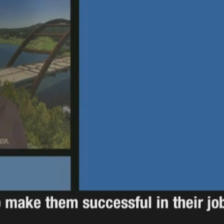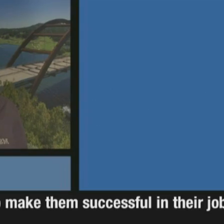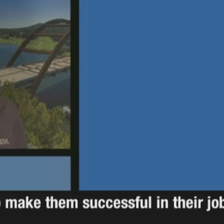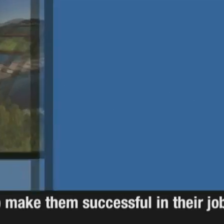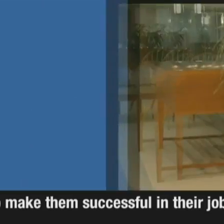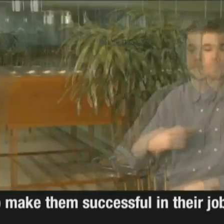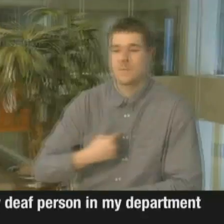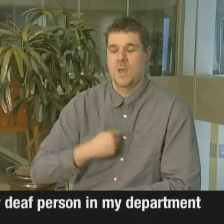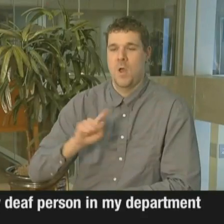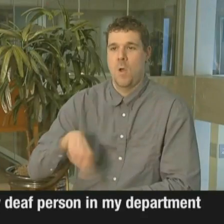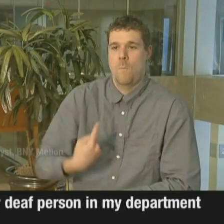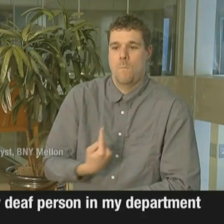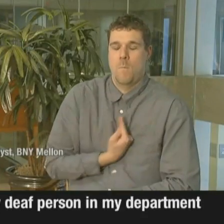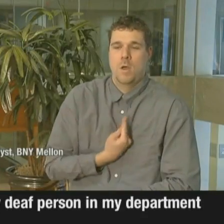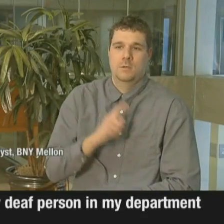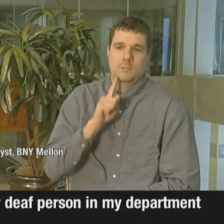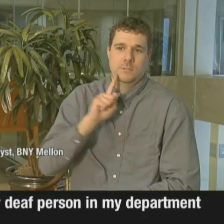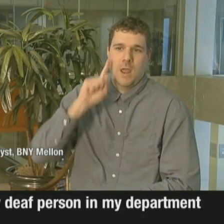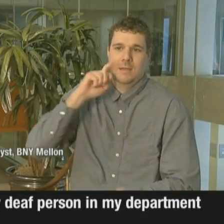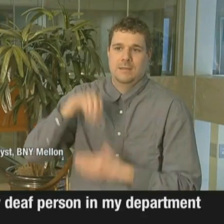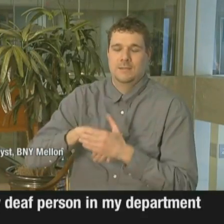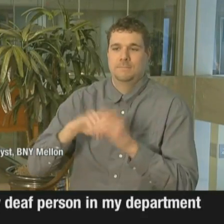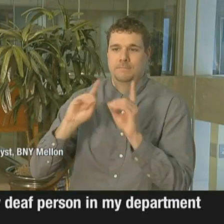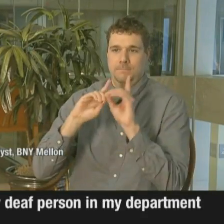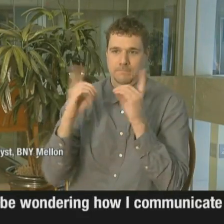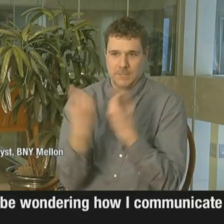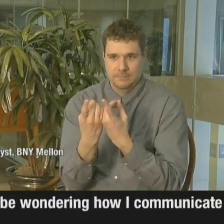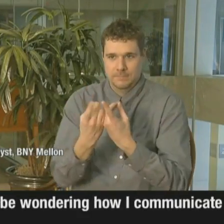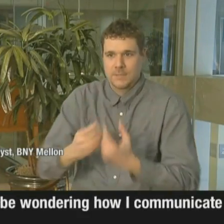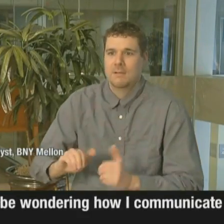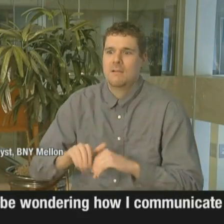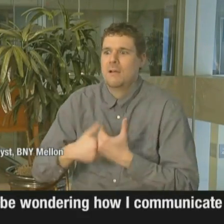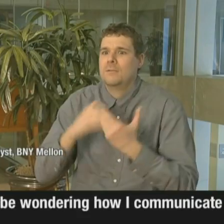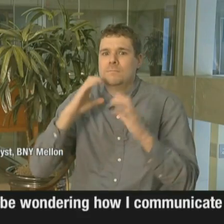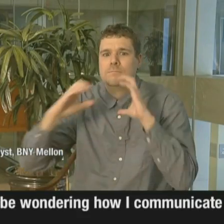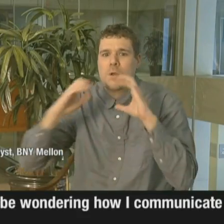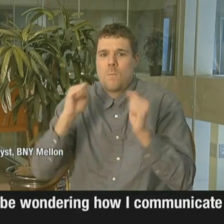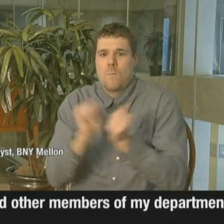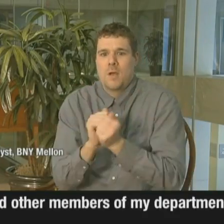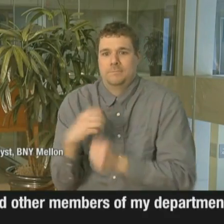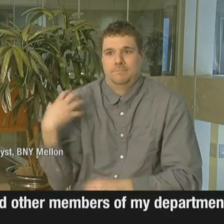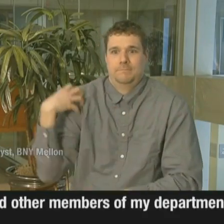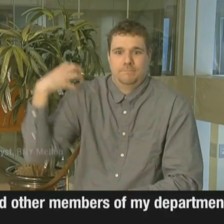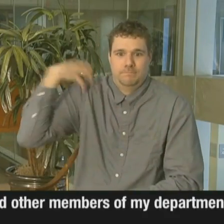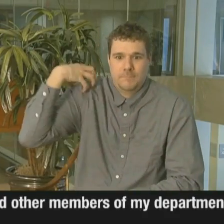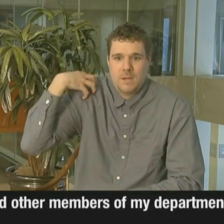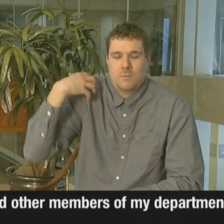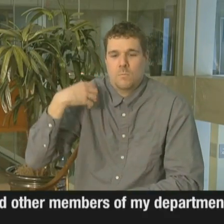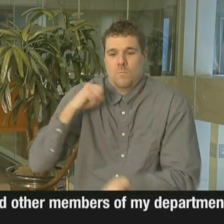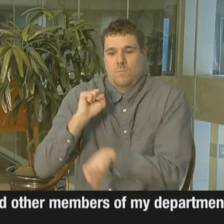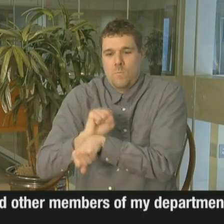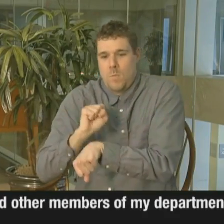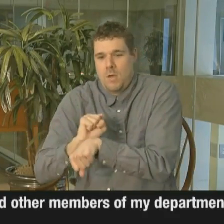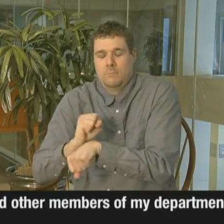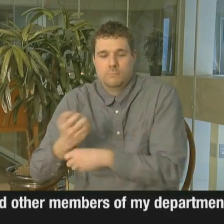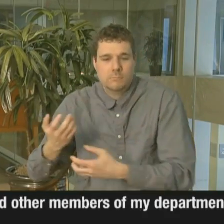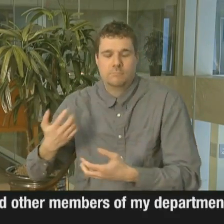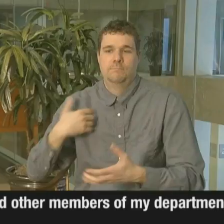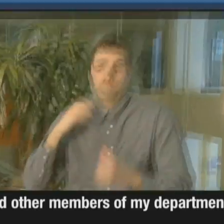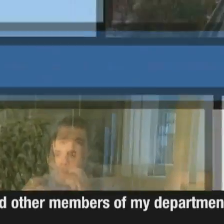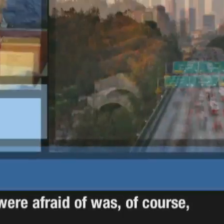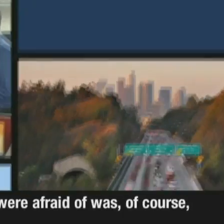in their job. I'm the only deaf person in my department, and you might be wondering how I communicate with my boss and other members of my